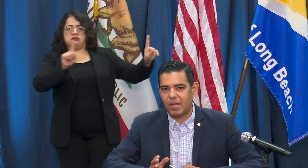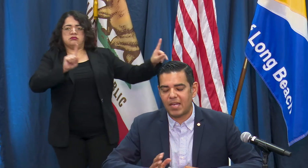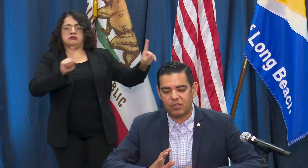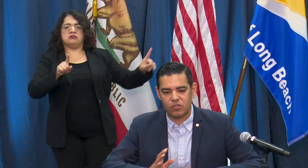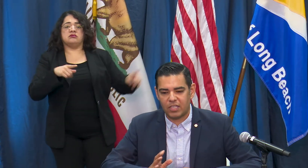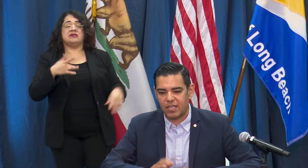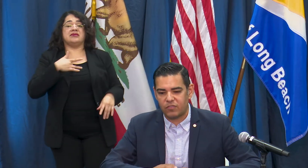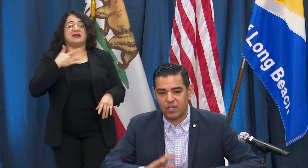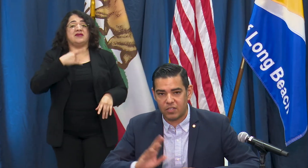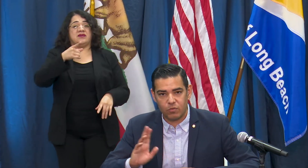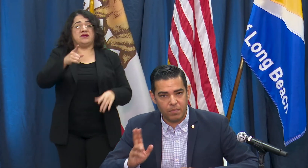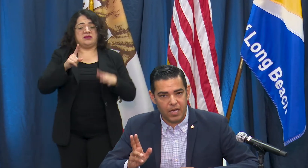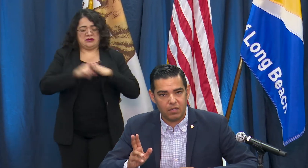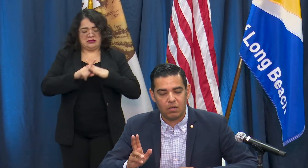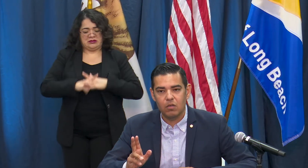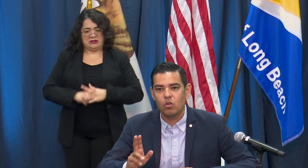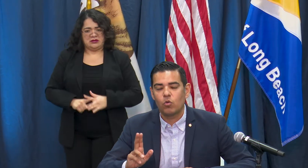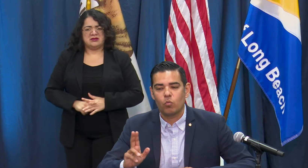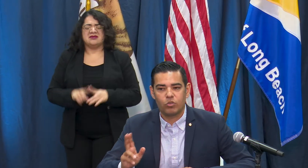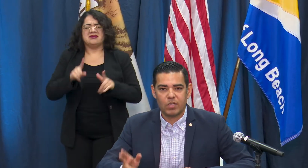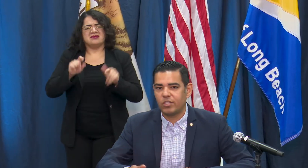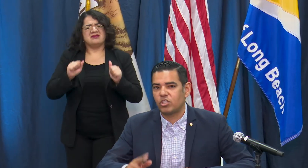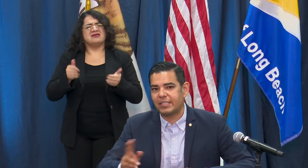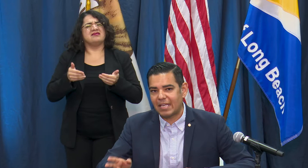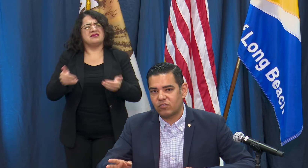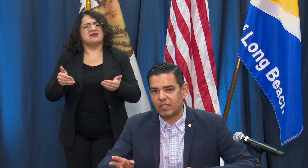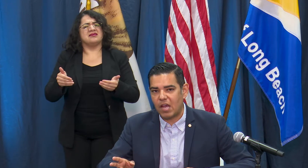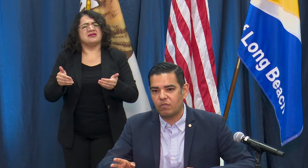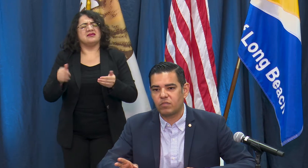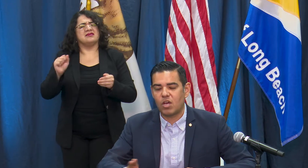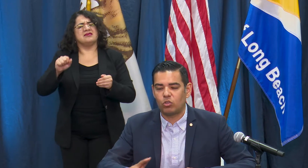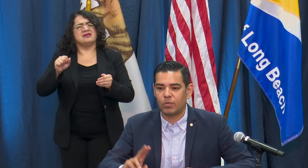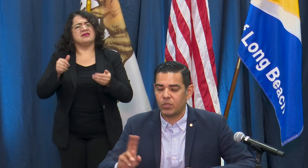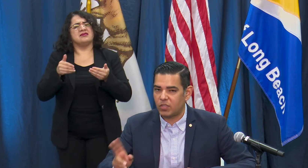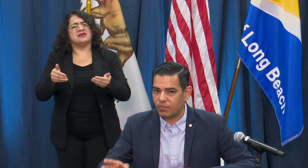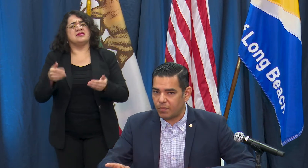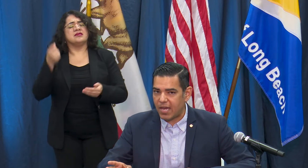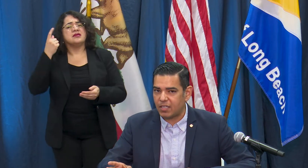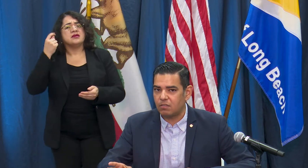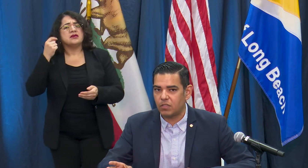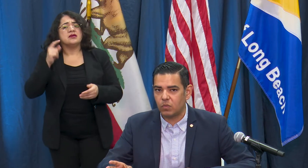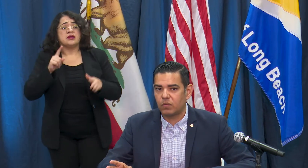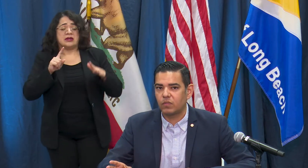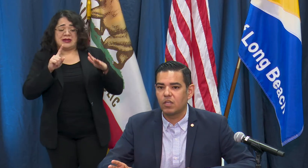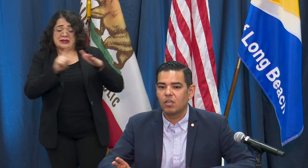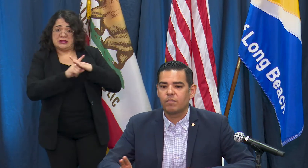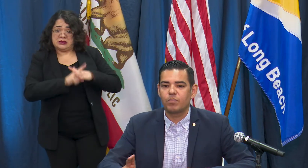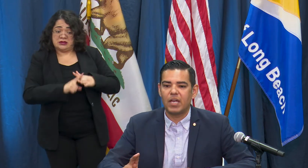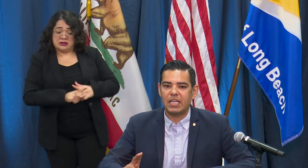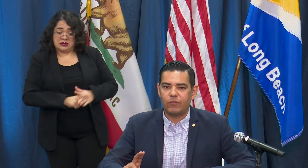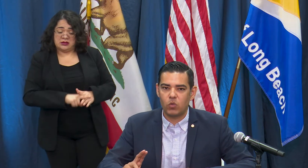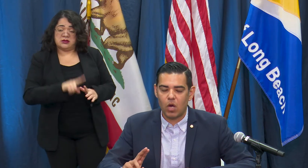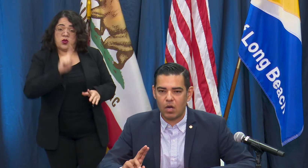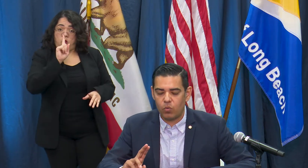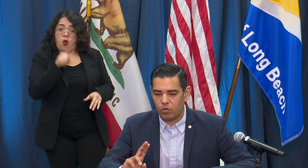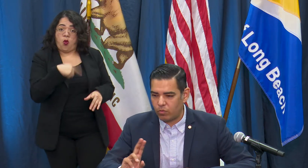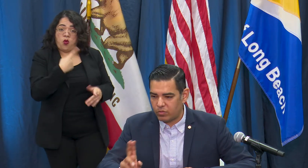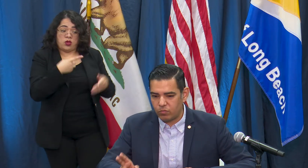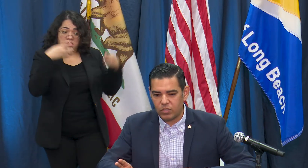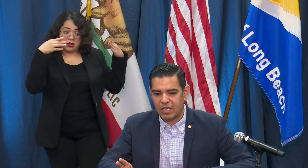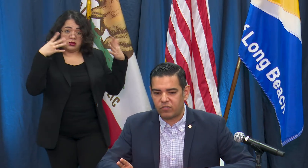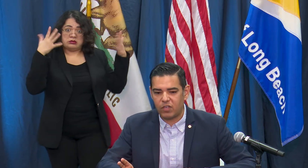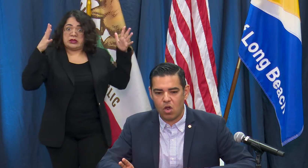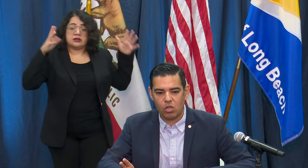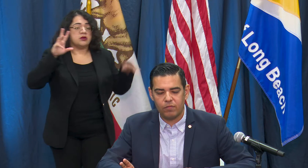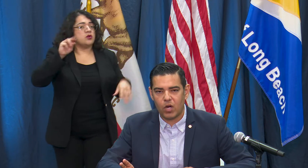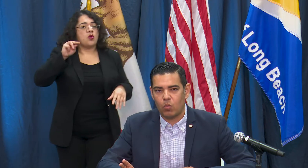you're symptomatic, you should get tested. And as a reminder, we're transitioning testing now. And so not only are we doing symptomatic individuals, but if you are,